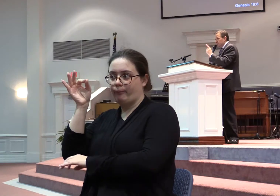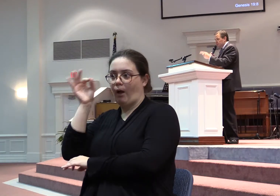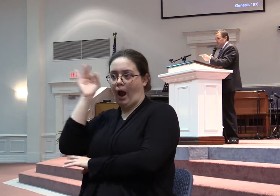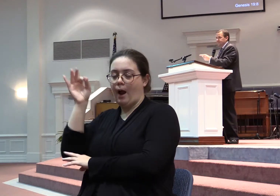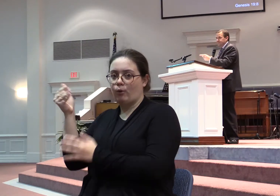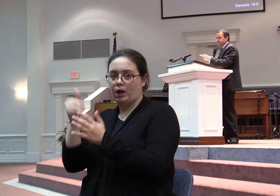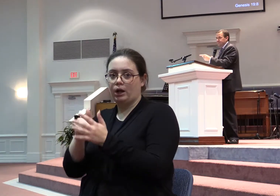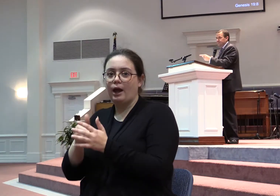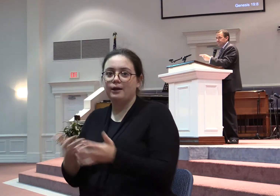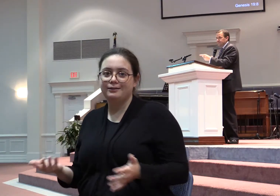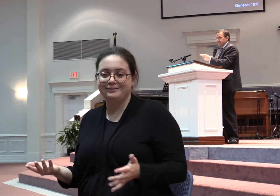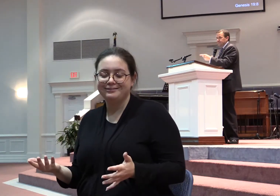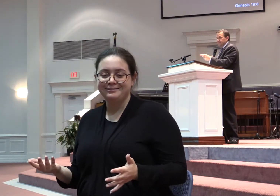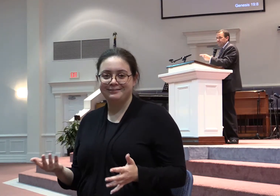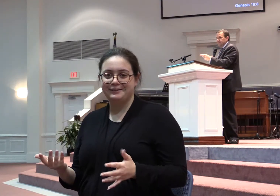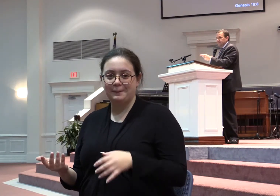as I shoot you.